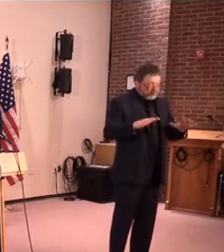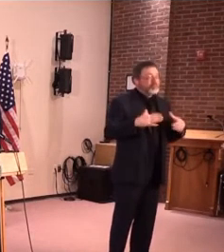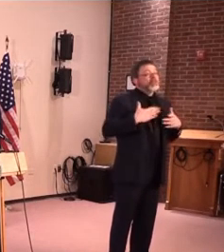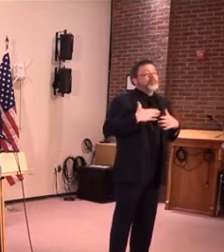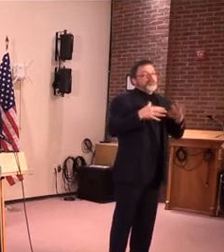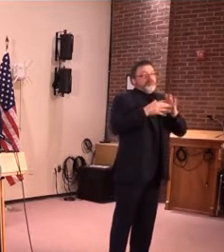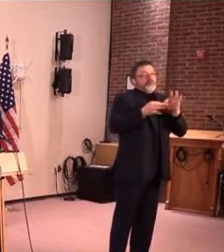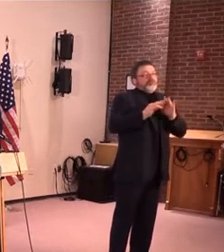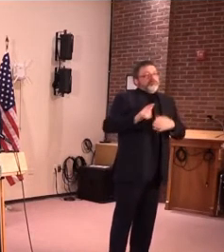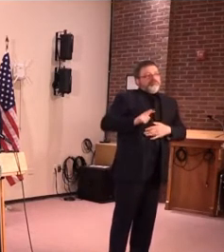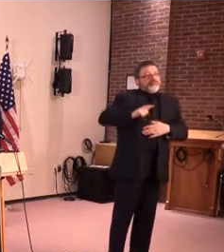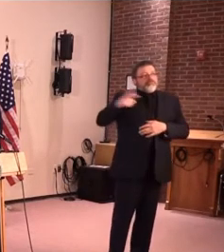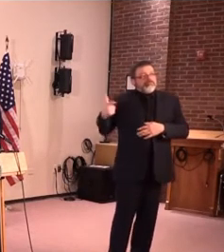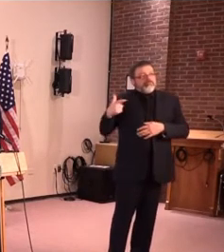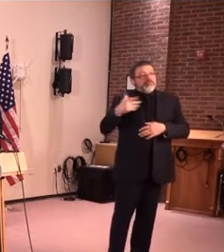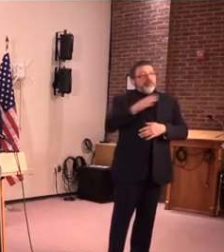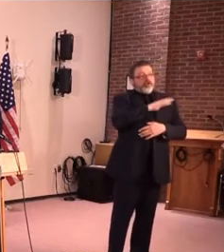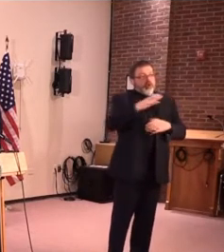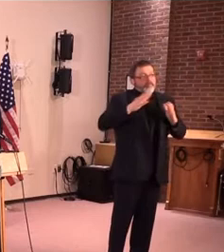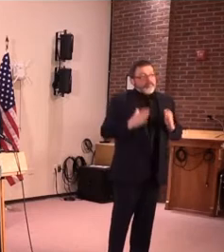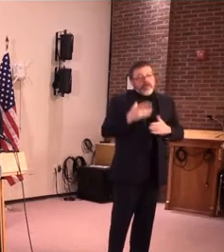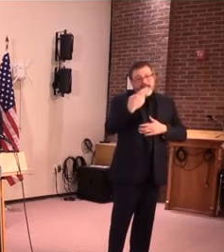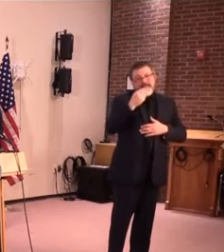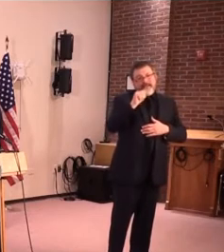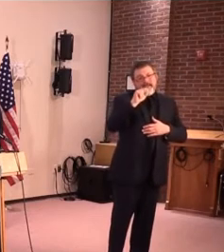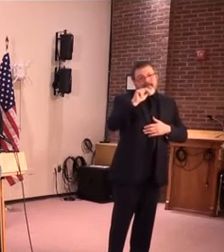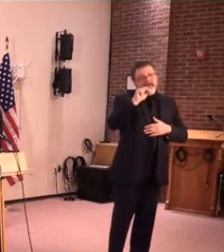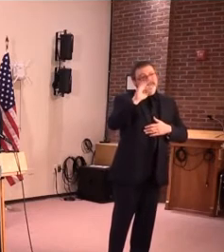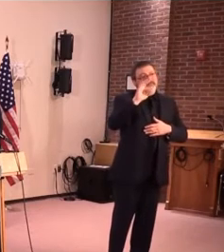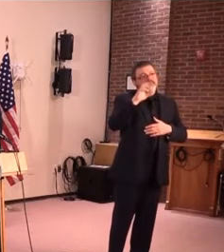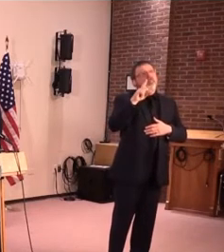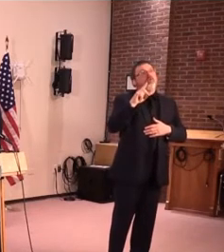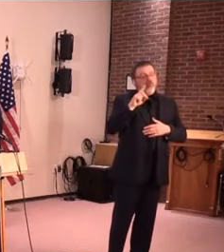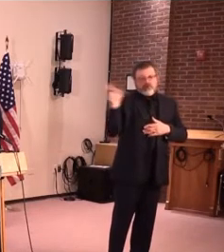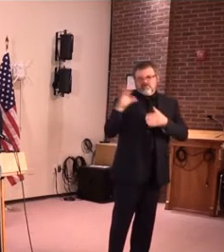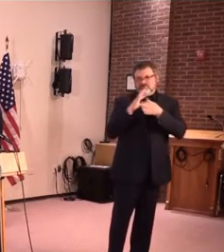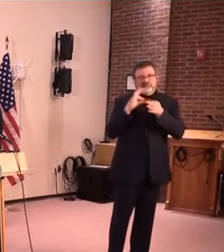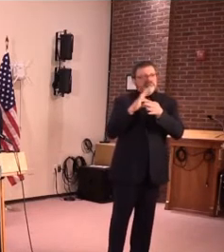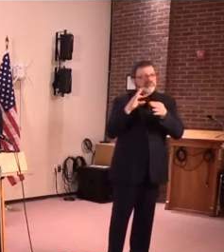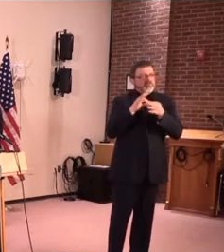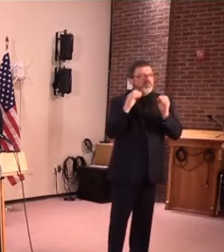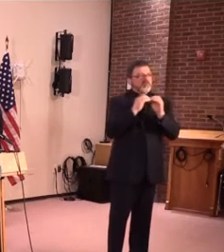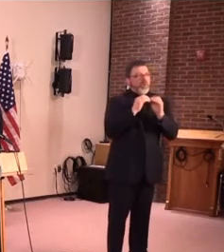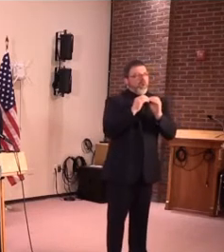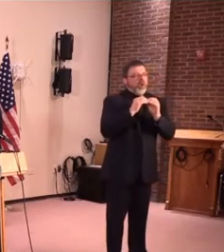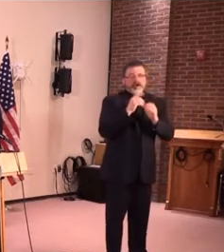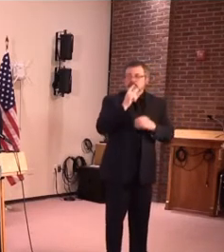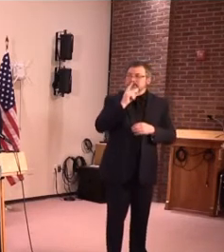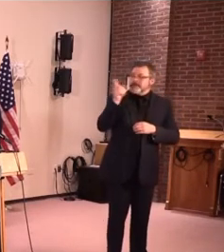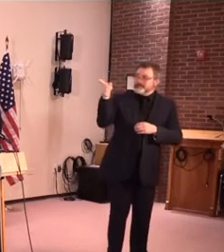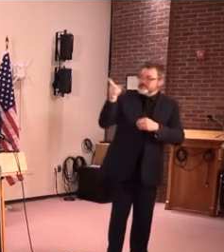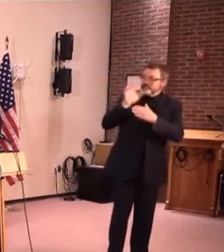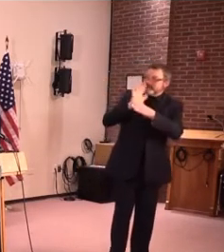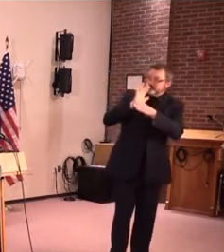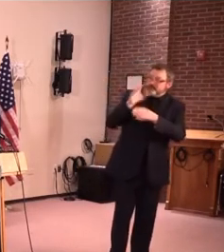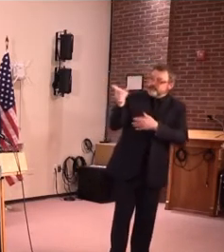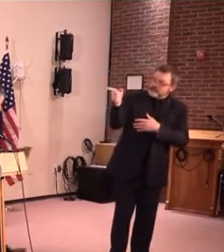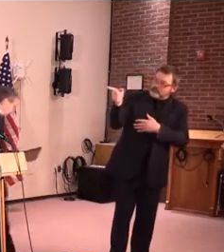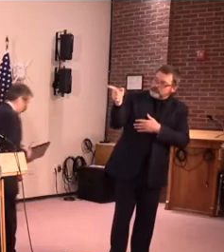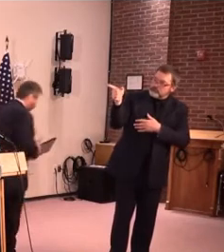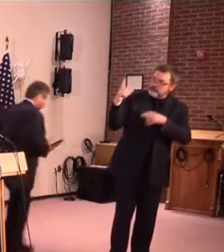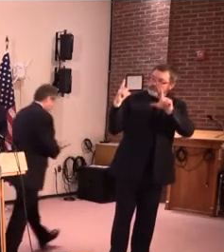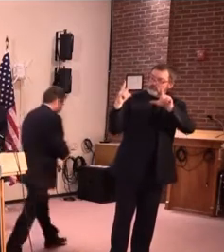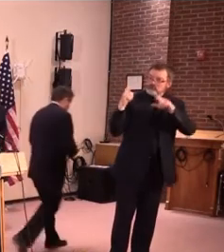priorities when it comes to our housing program. Commissioner? Thank you, Secretary. We know there's pain